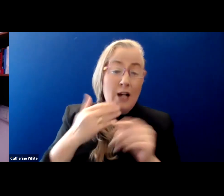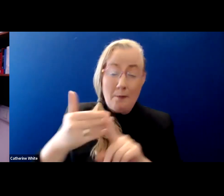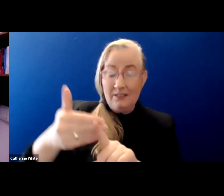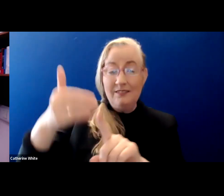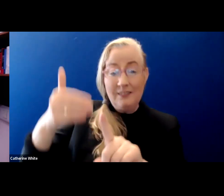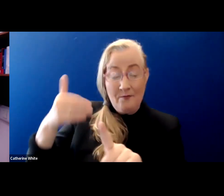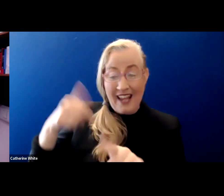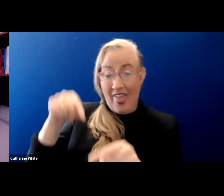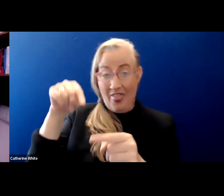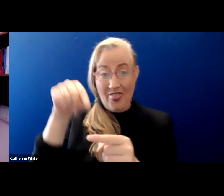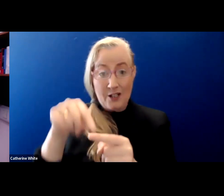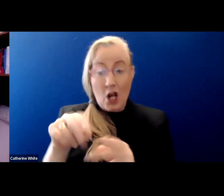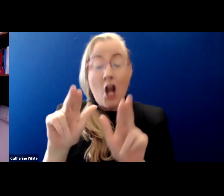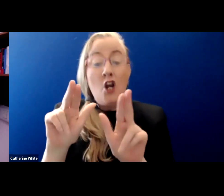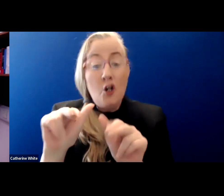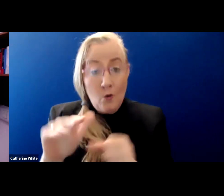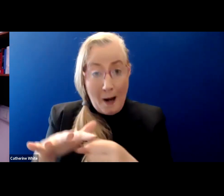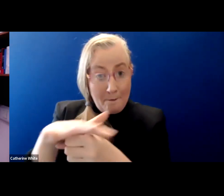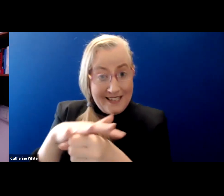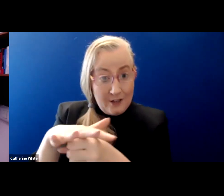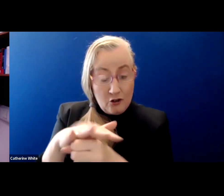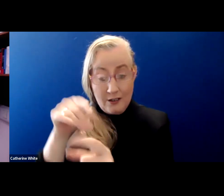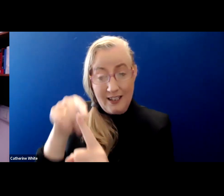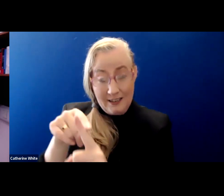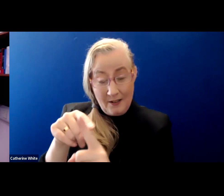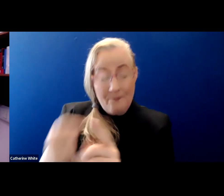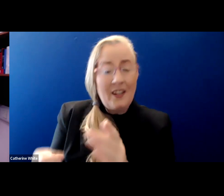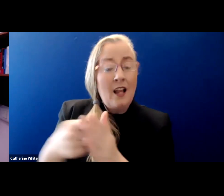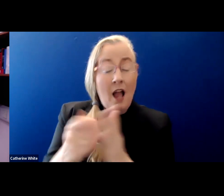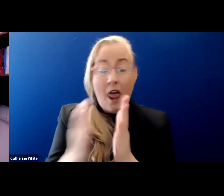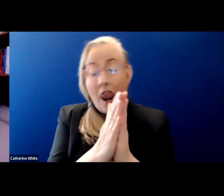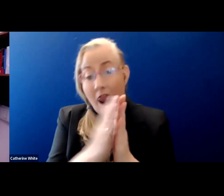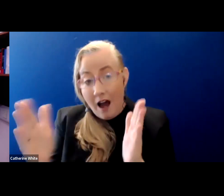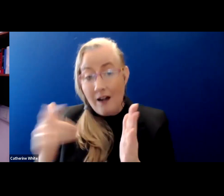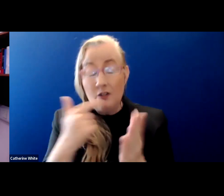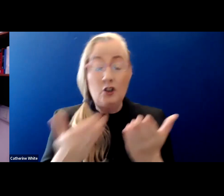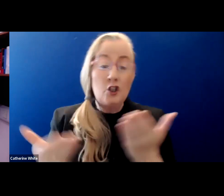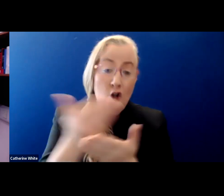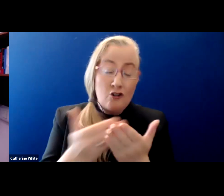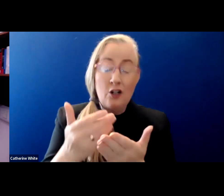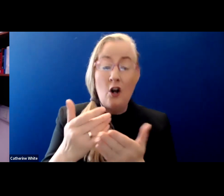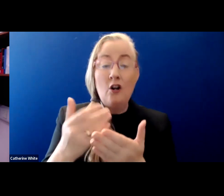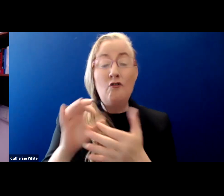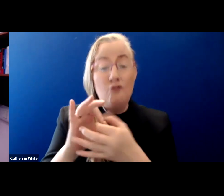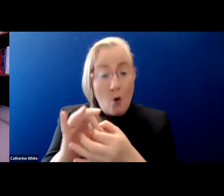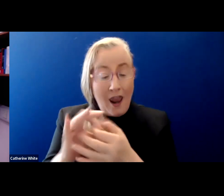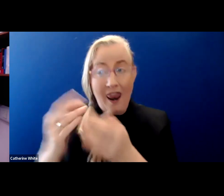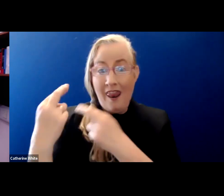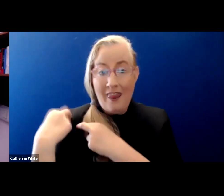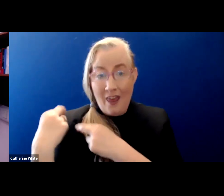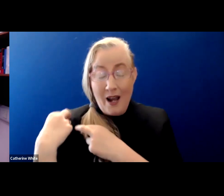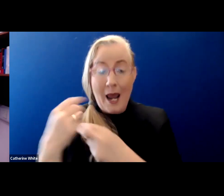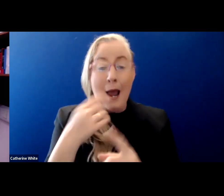this is a new position which adds an extra dimension to the long-standing discussion on the role and application of human rights